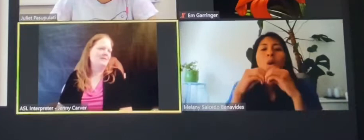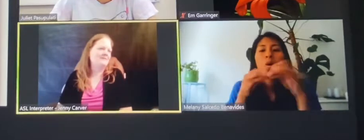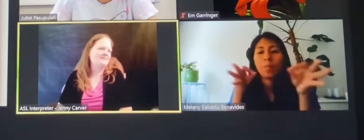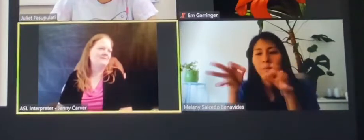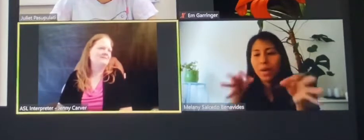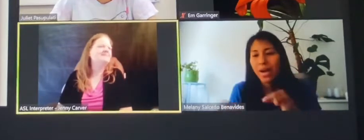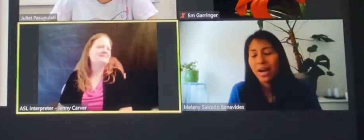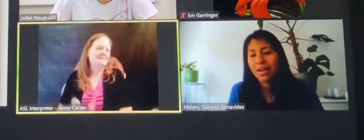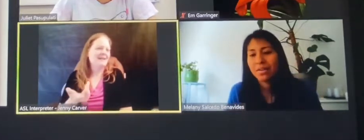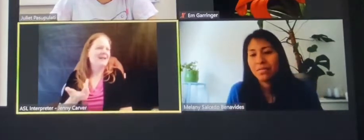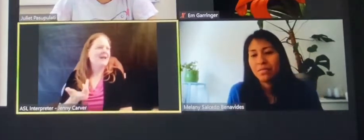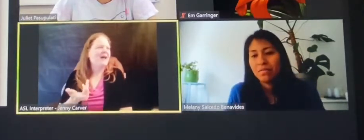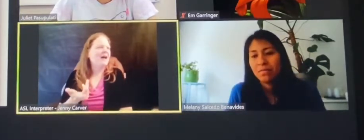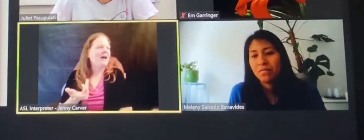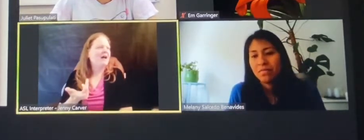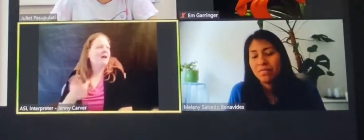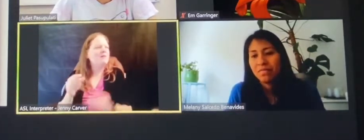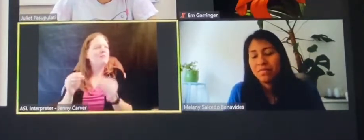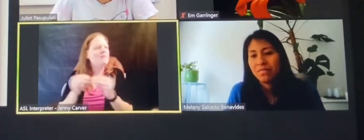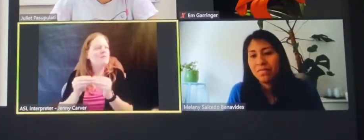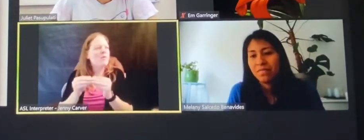Hold on.